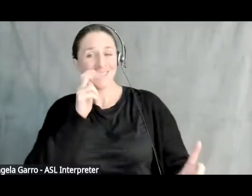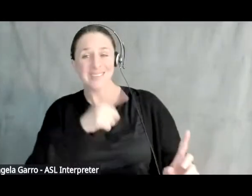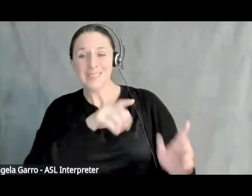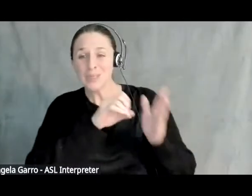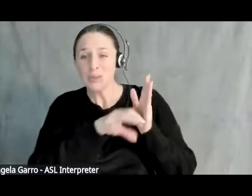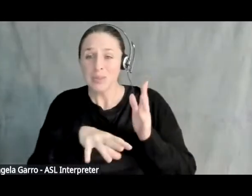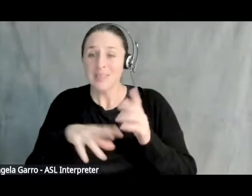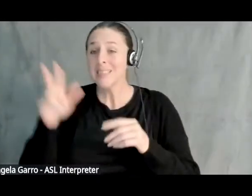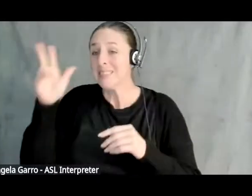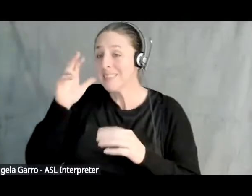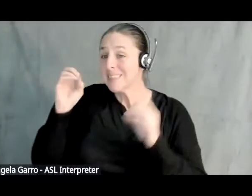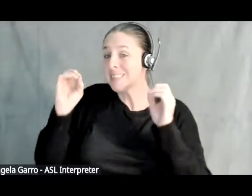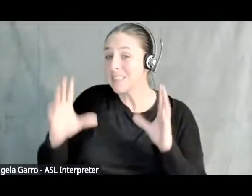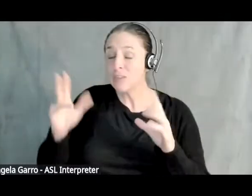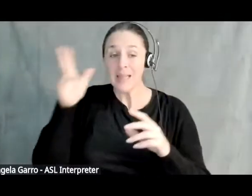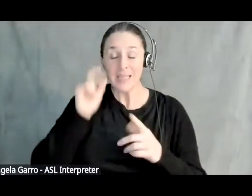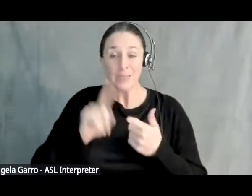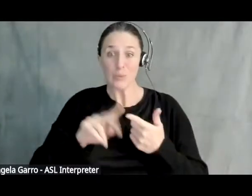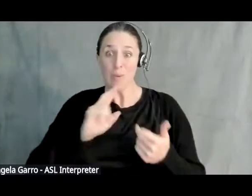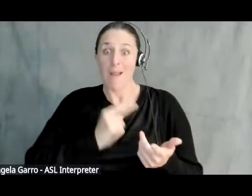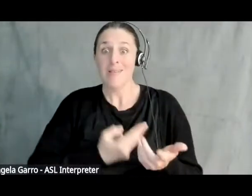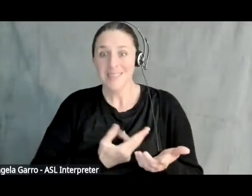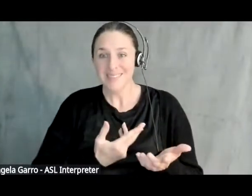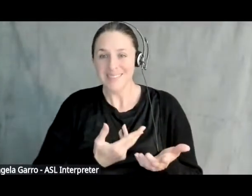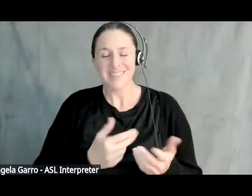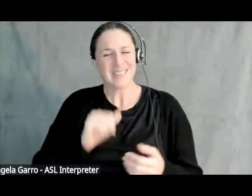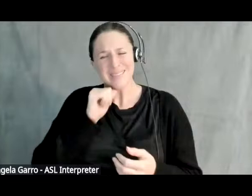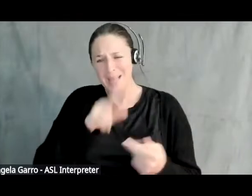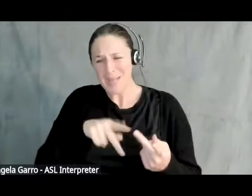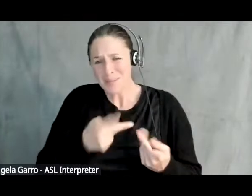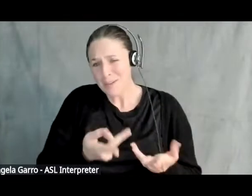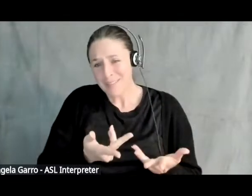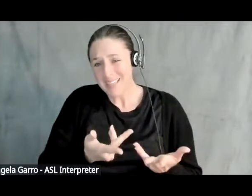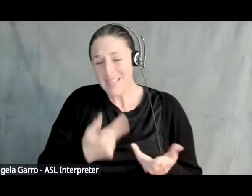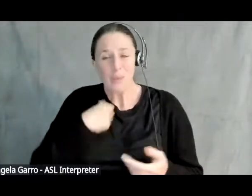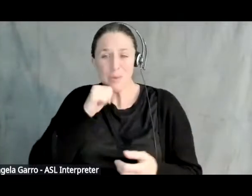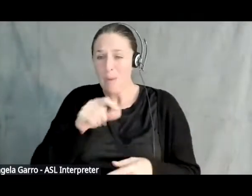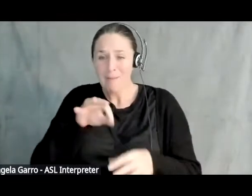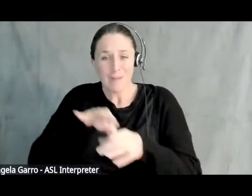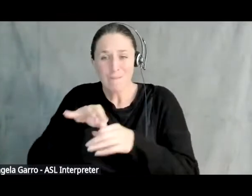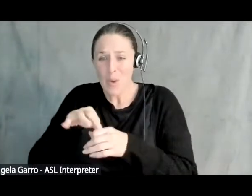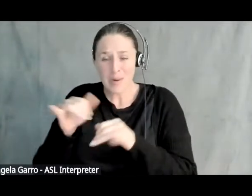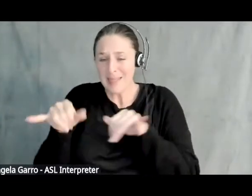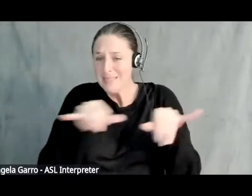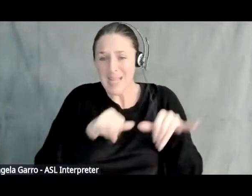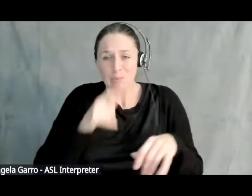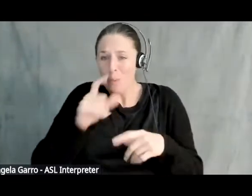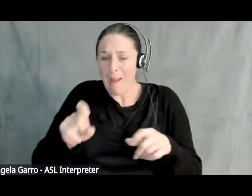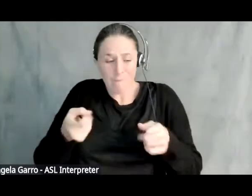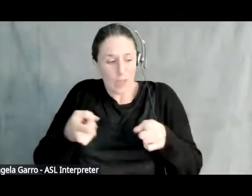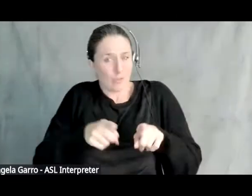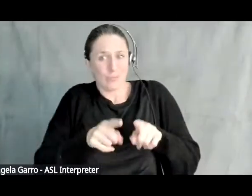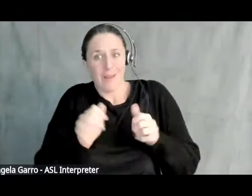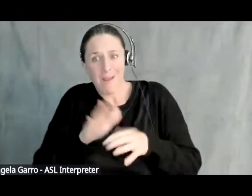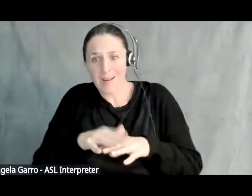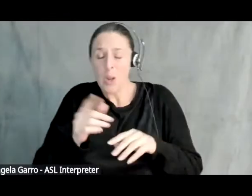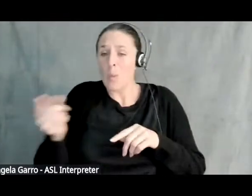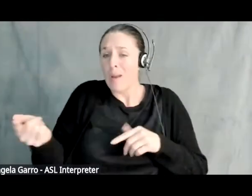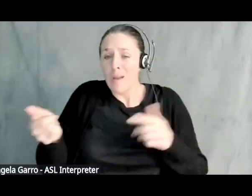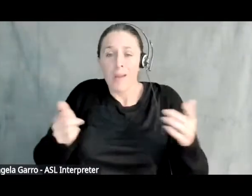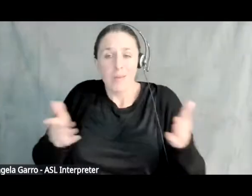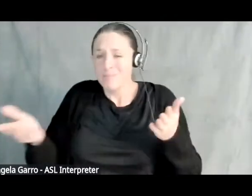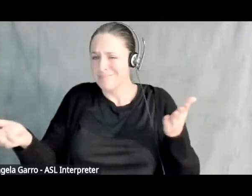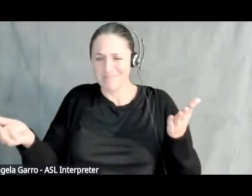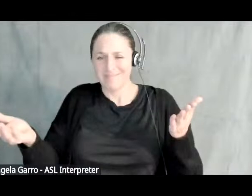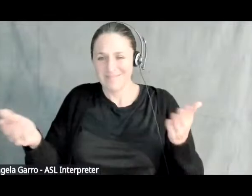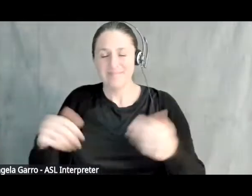to the teachers, listening to us, you know, it's not perfect. We don't have to vote on everything the same. We don't have to agree on things. It can be one way or the other and whatever, but